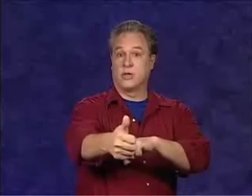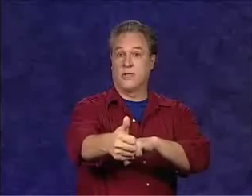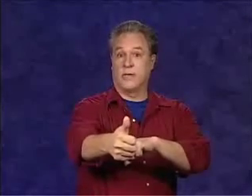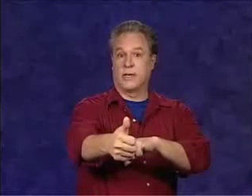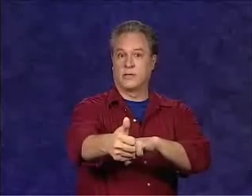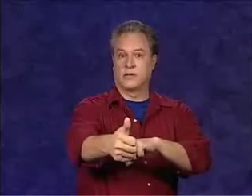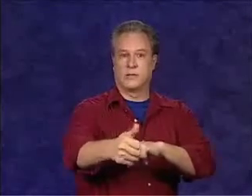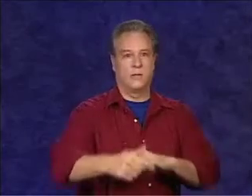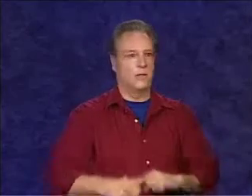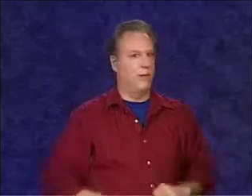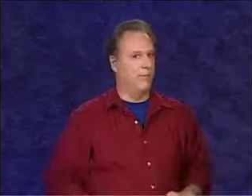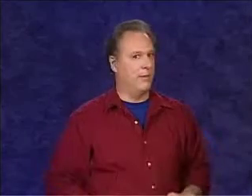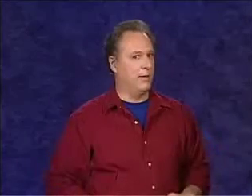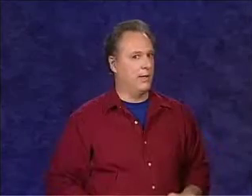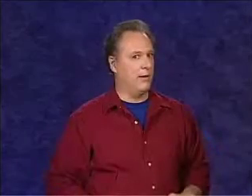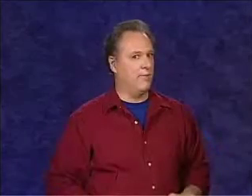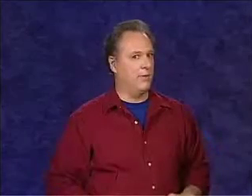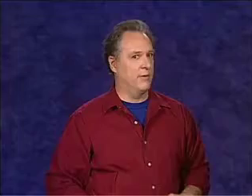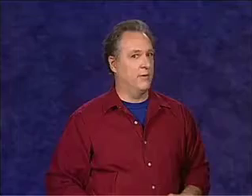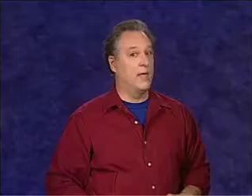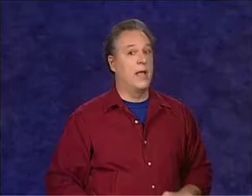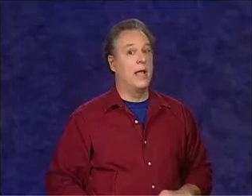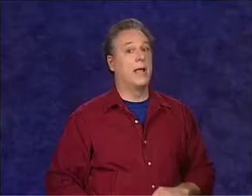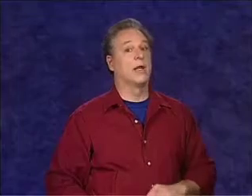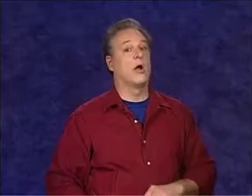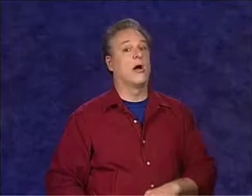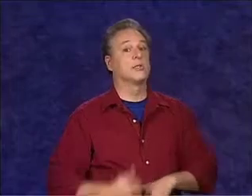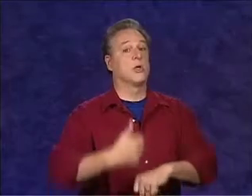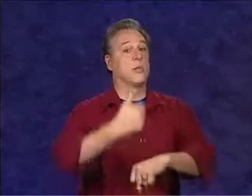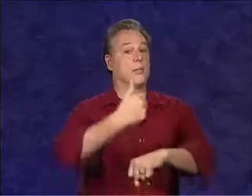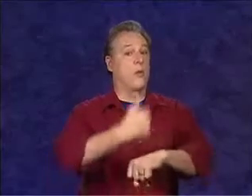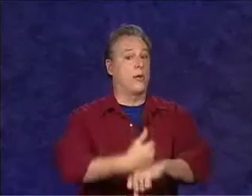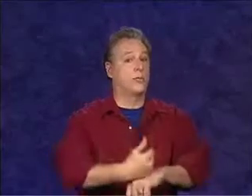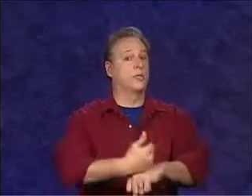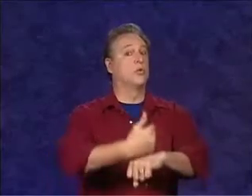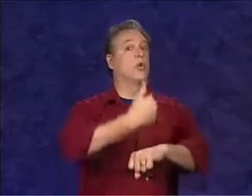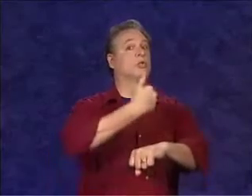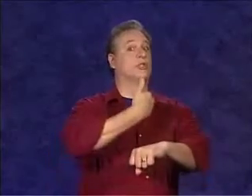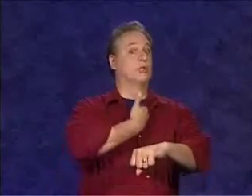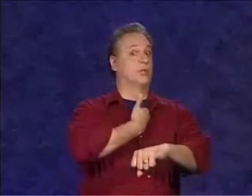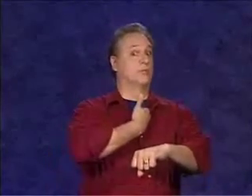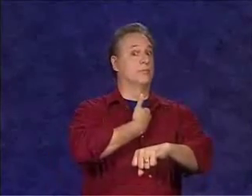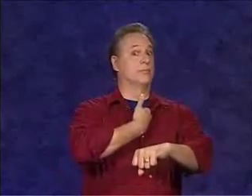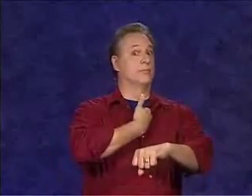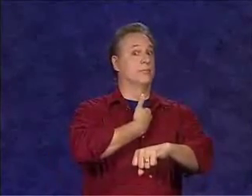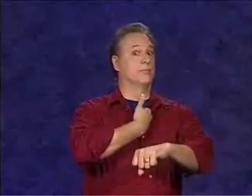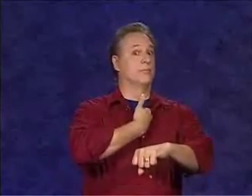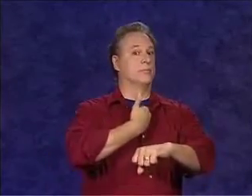deserving it. Be careful, it could also be pointed towards you.